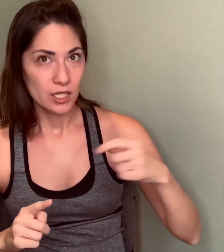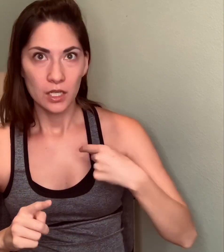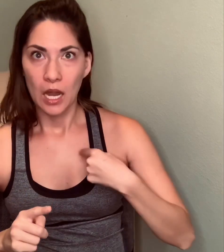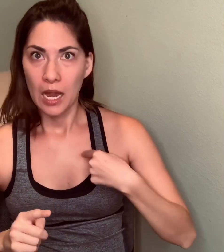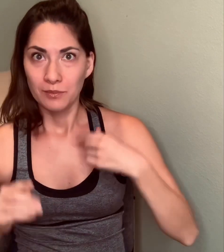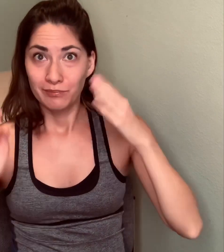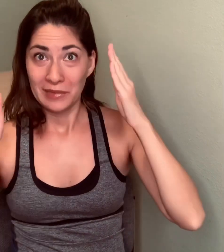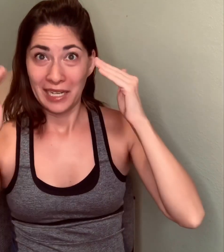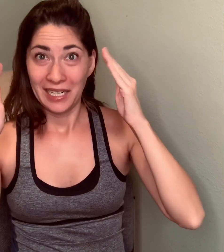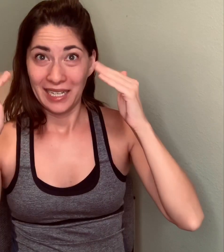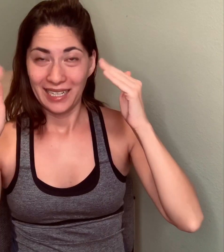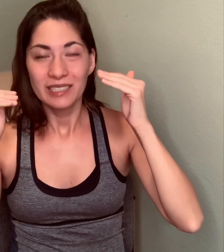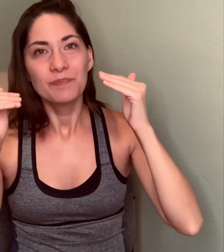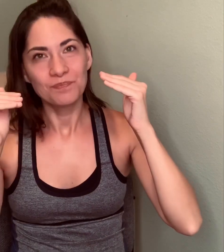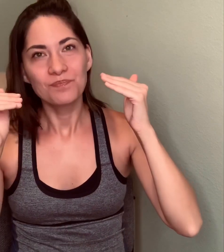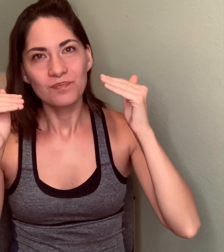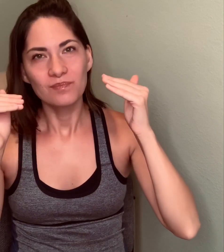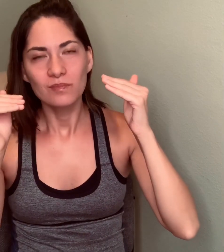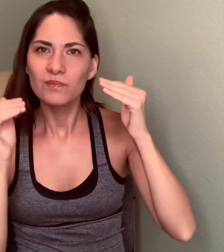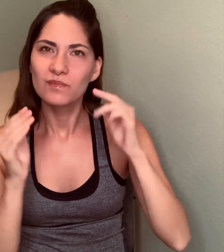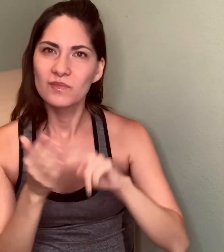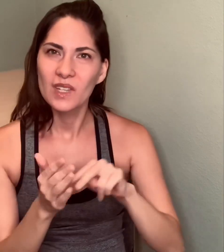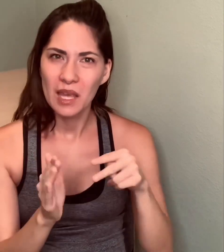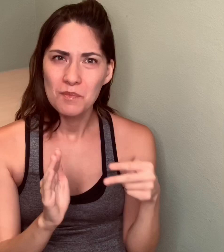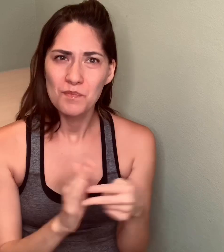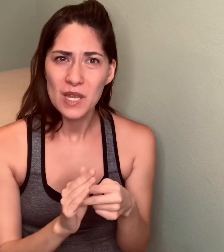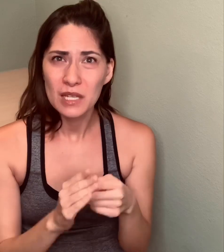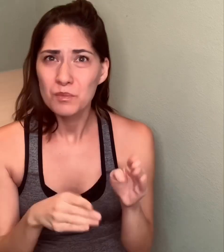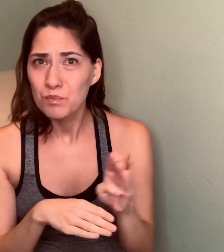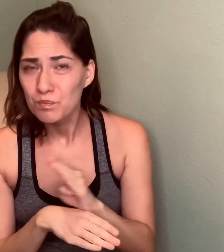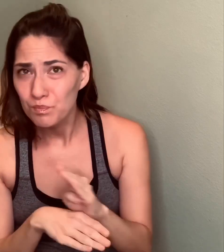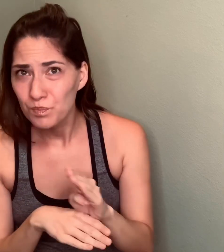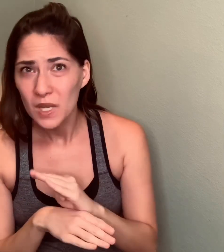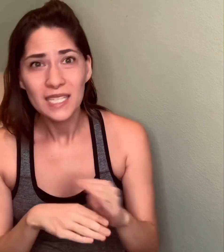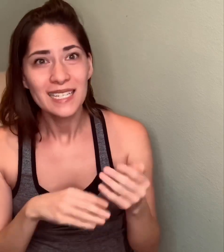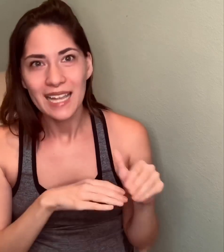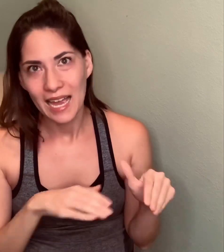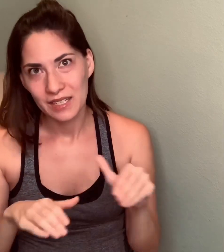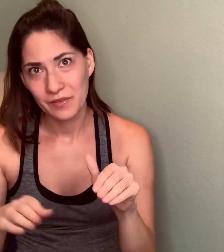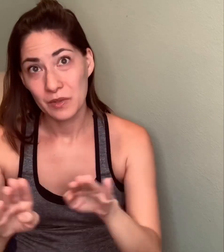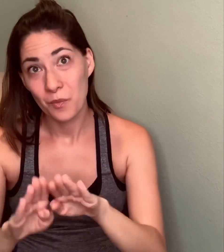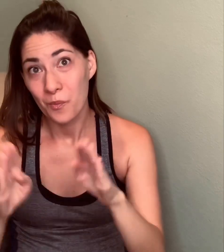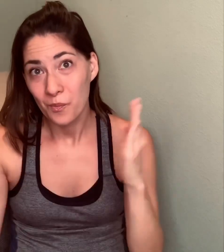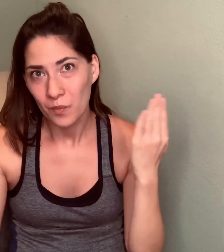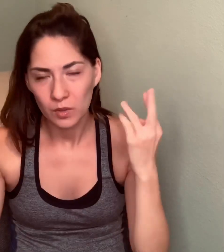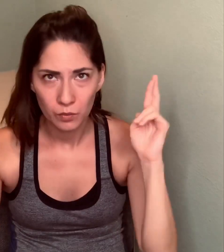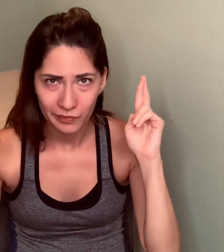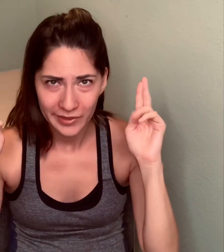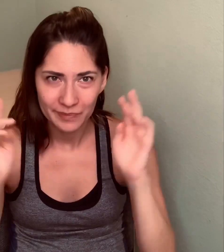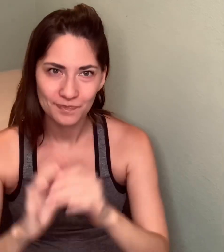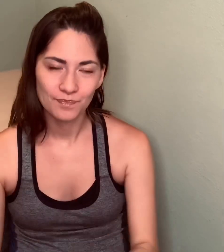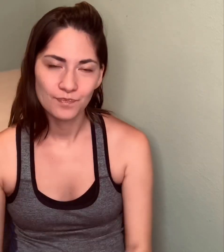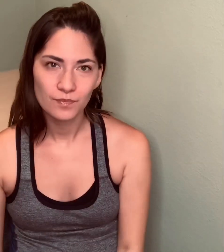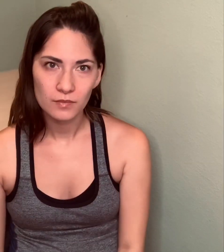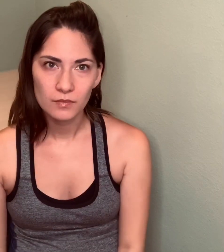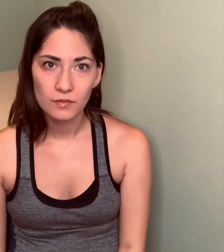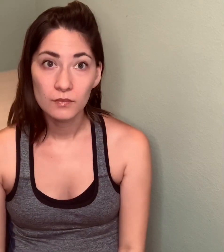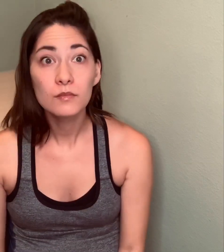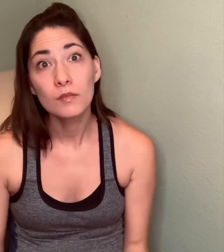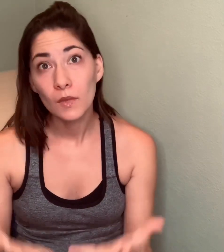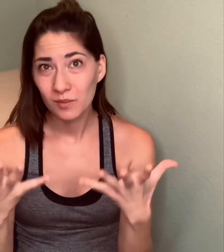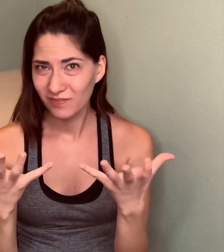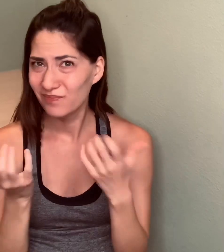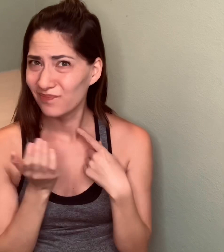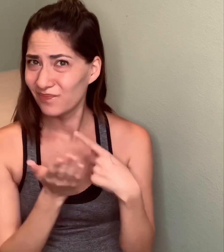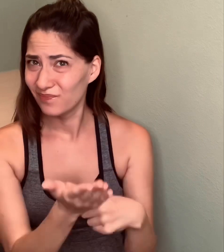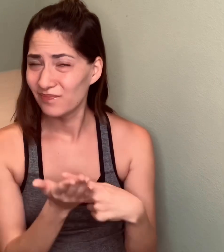in the transition, because things will open up more, hopefully. So I wanted to talk about a